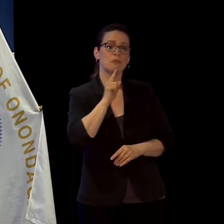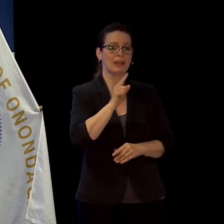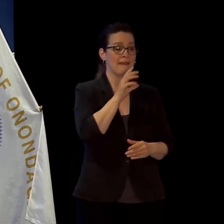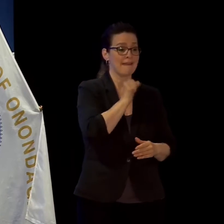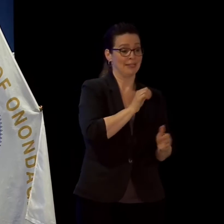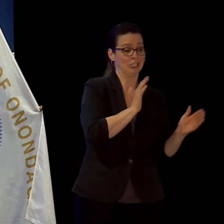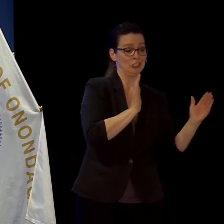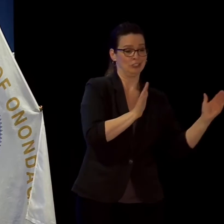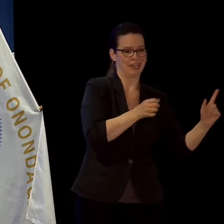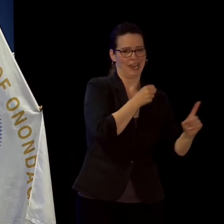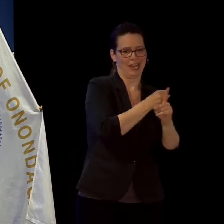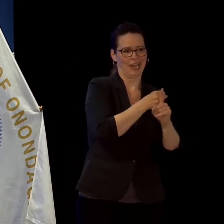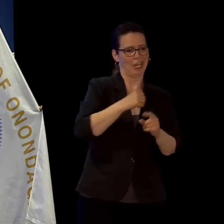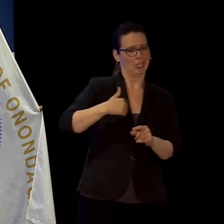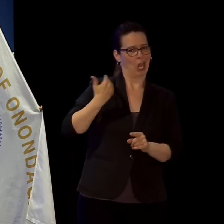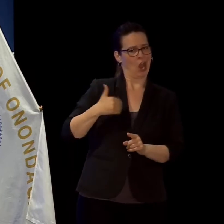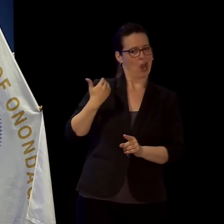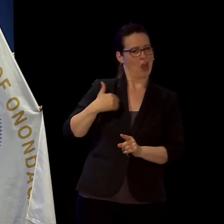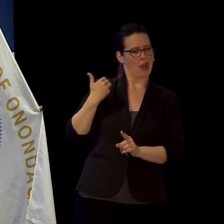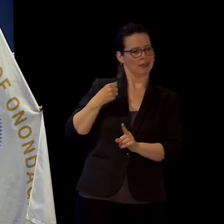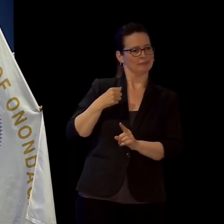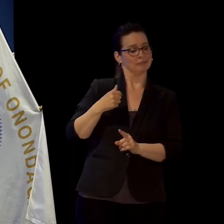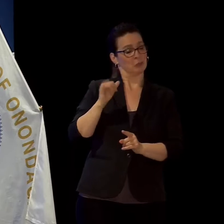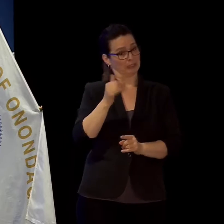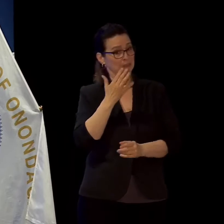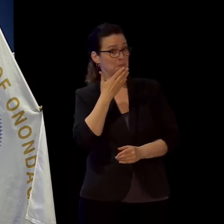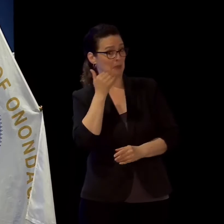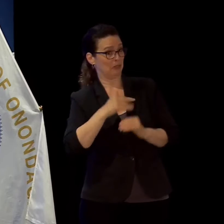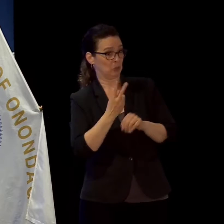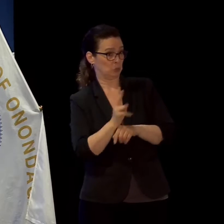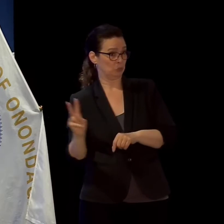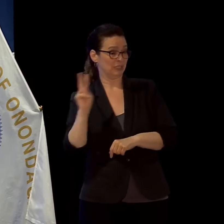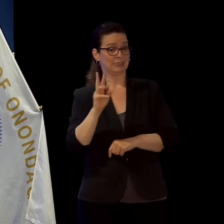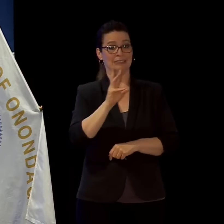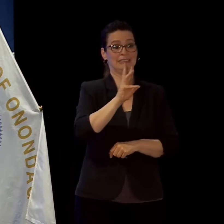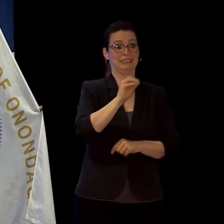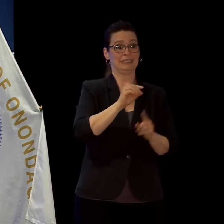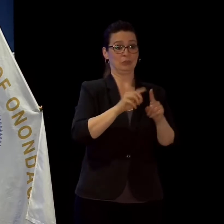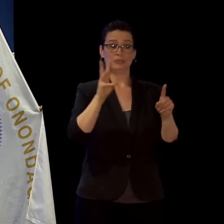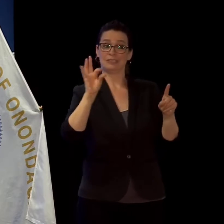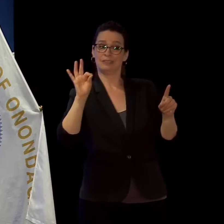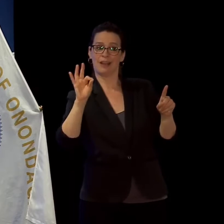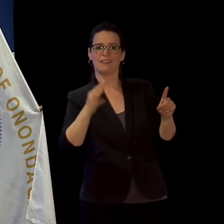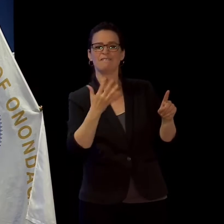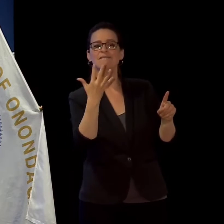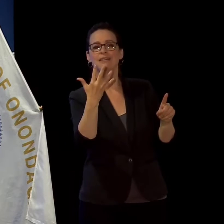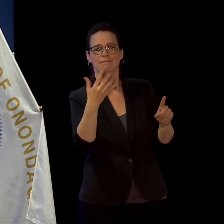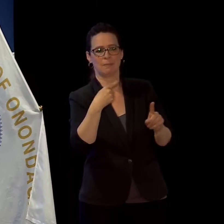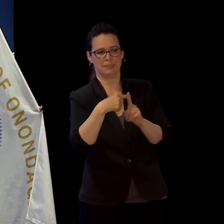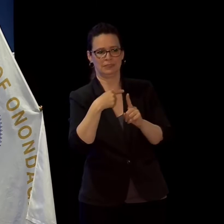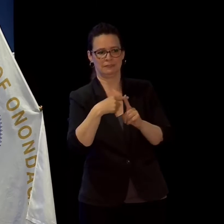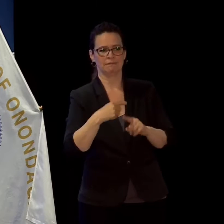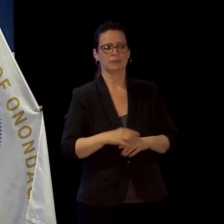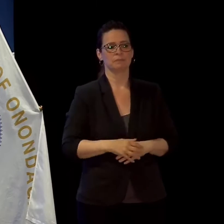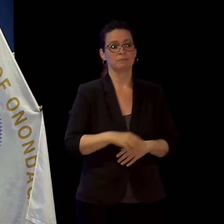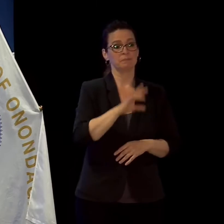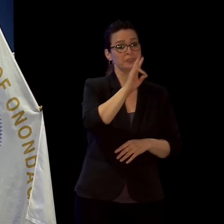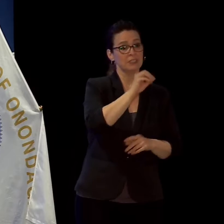last 2 weeks, so that's actually hopefully a good sign there. 60 to 69, 5 cases, 70